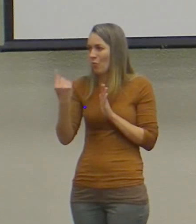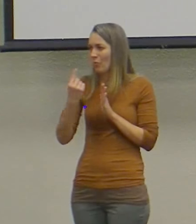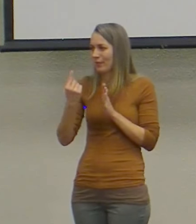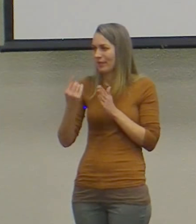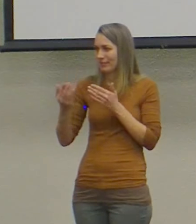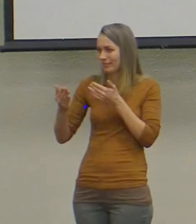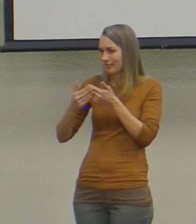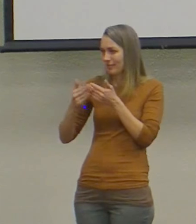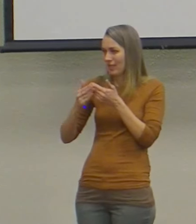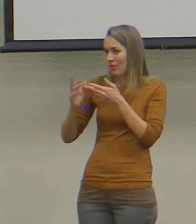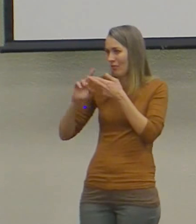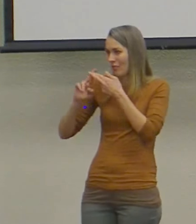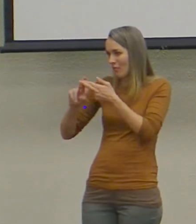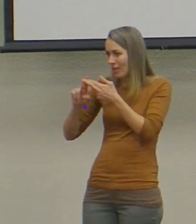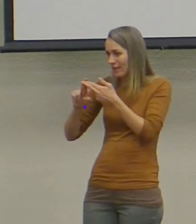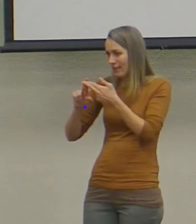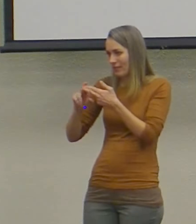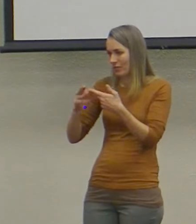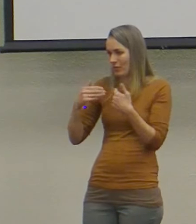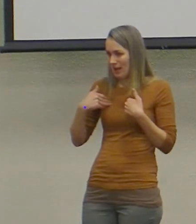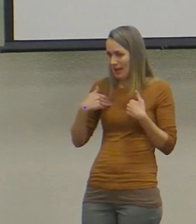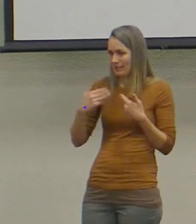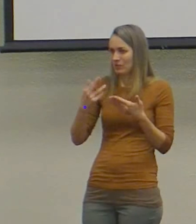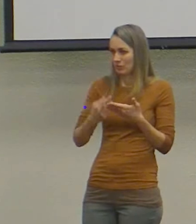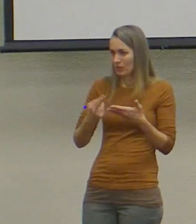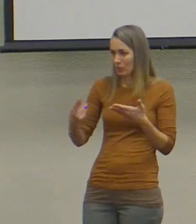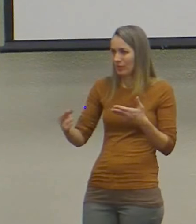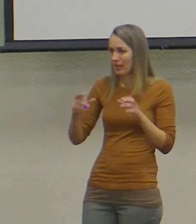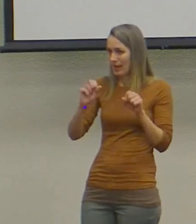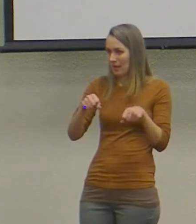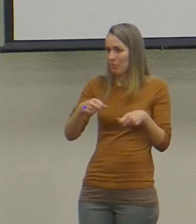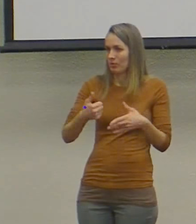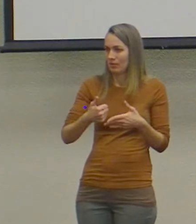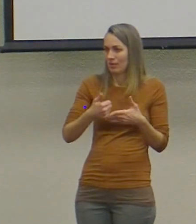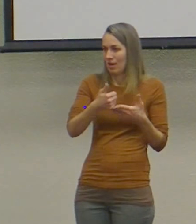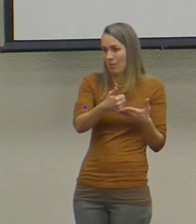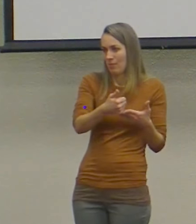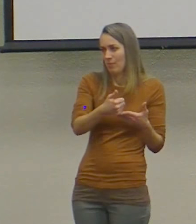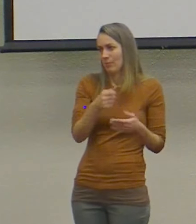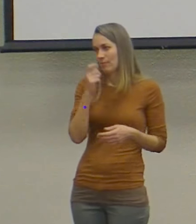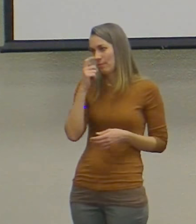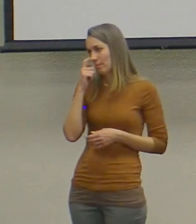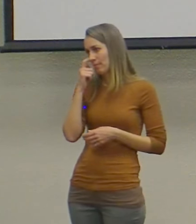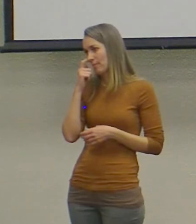kinsman with the resources is able to